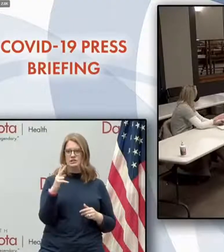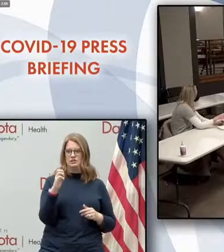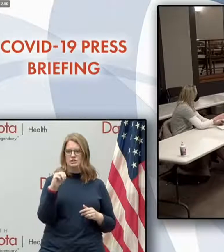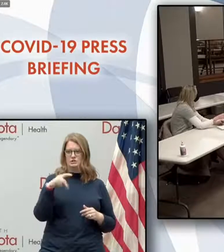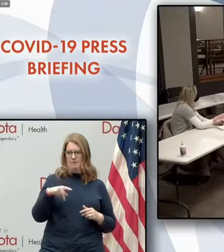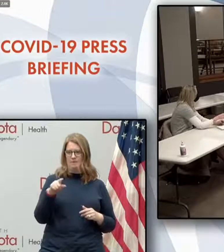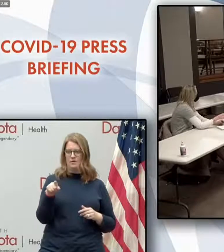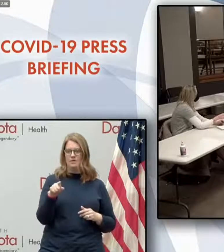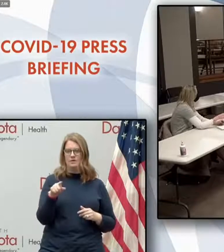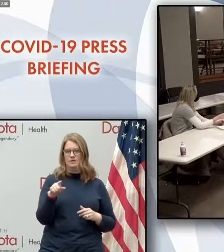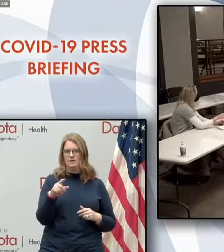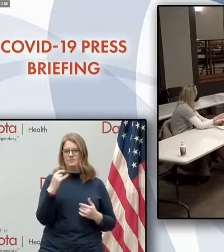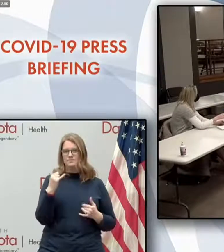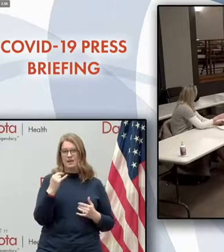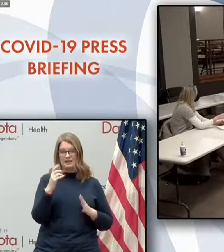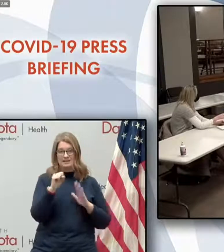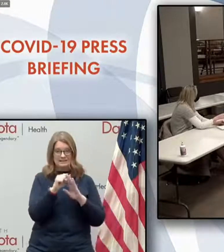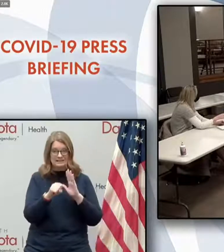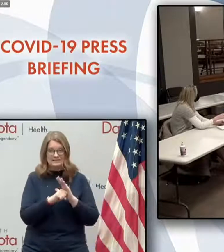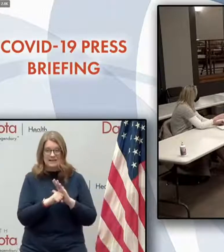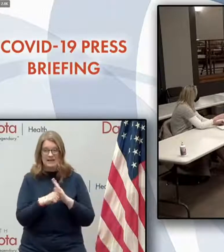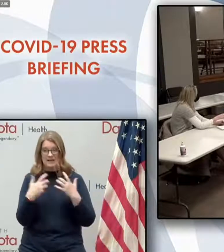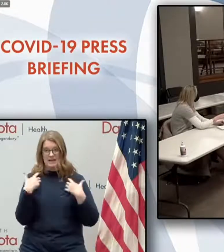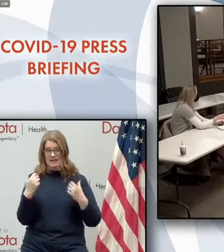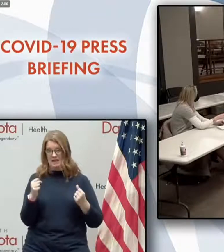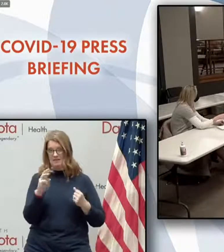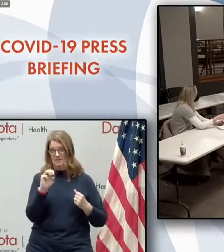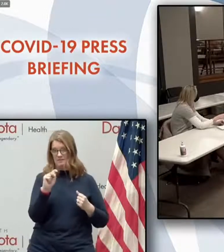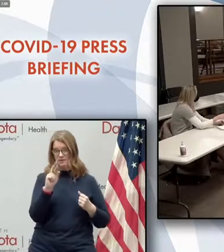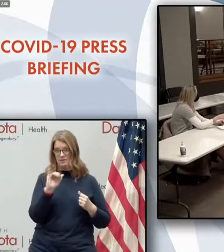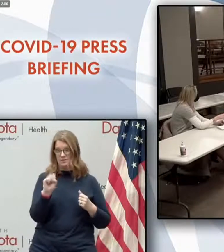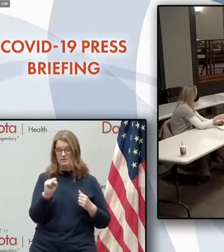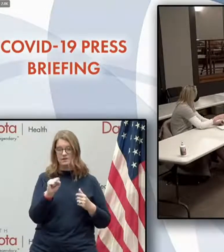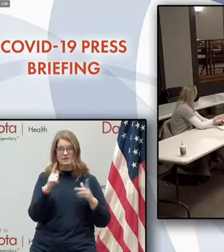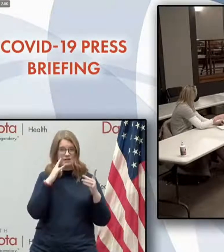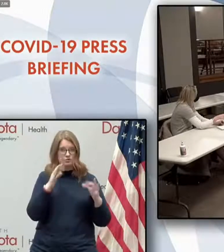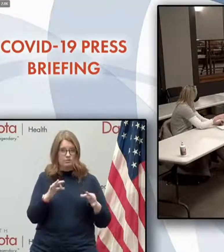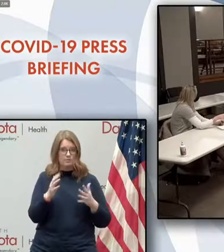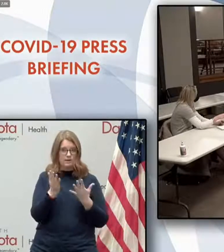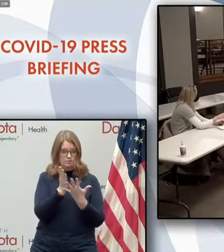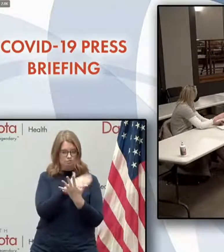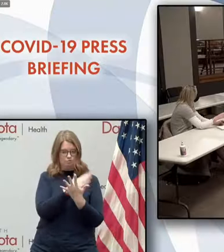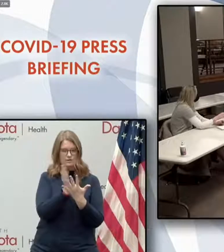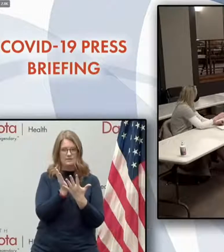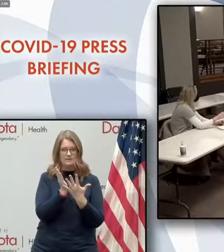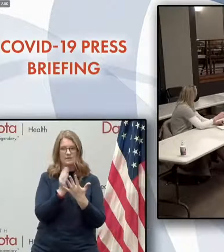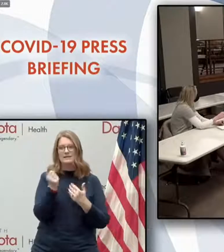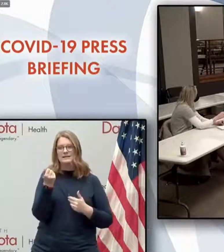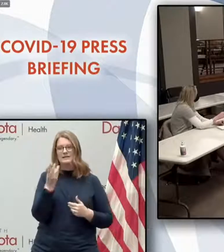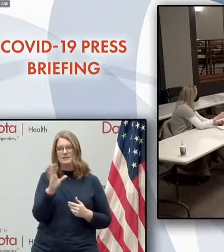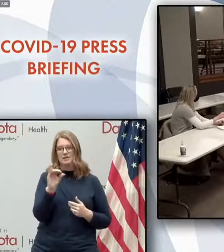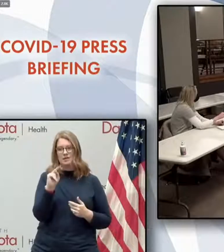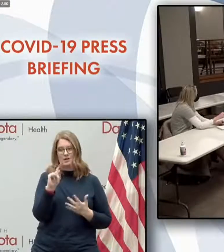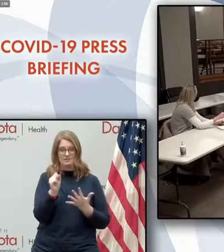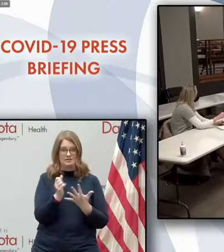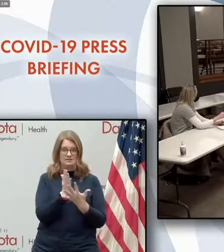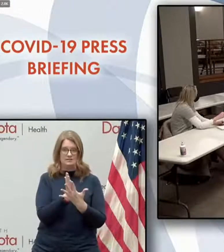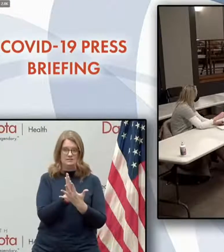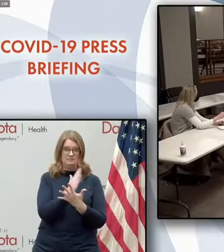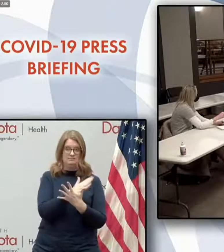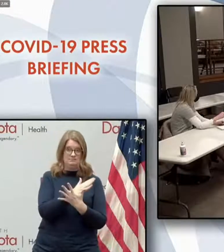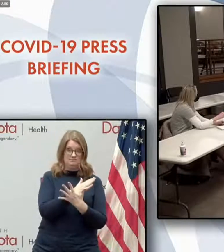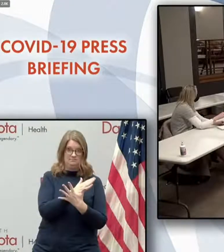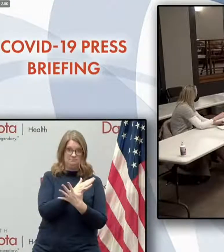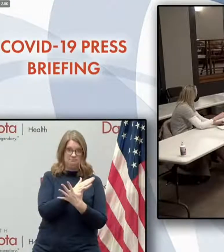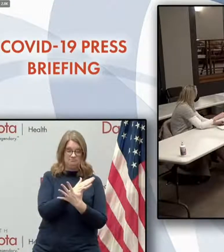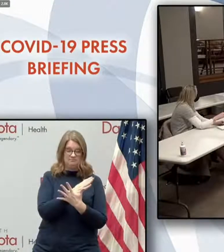Group. Looking at the state health metrics that determine risk levels for counties, several counties are or have been in the critical risk level